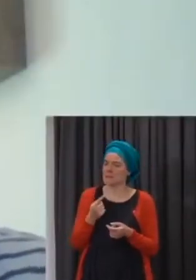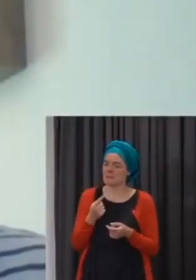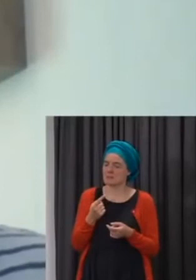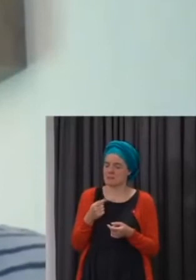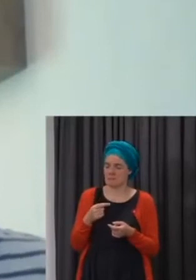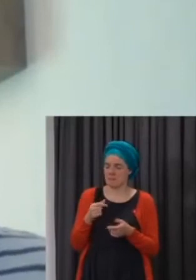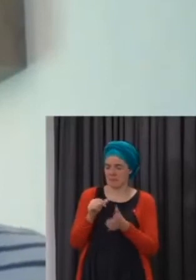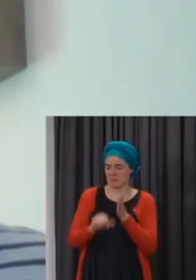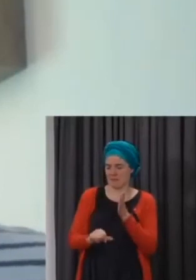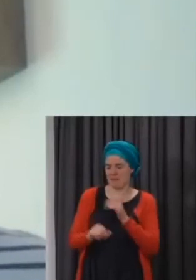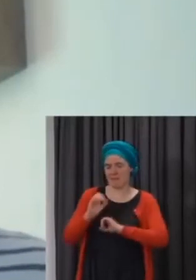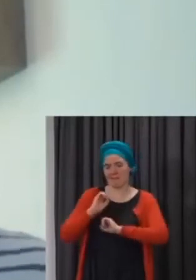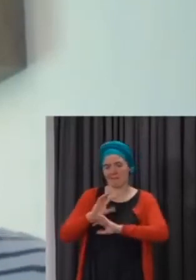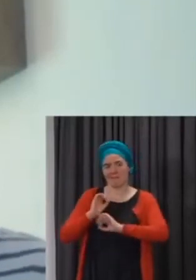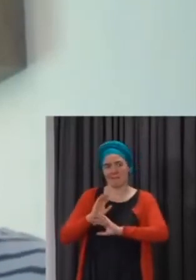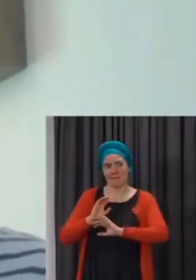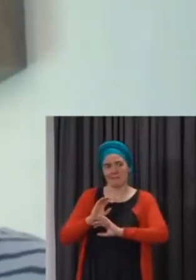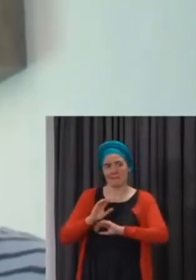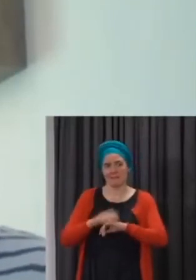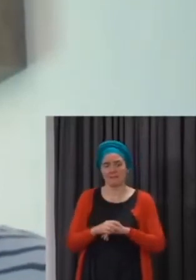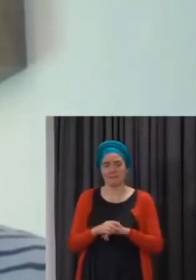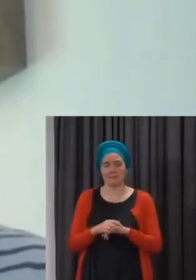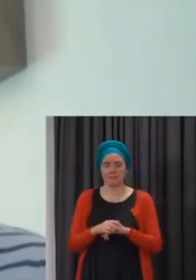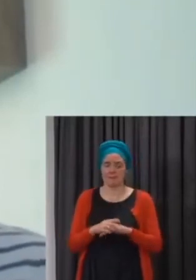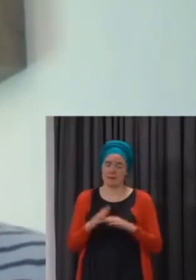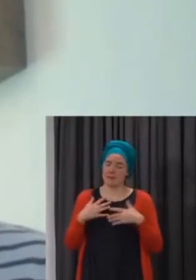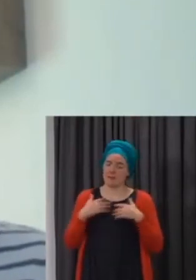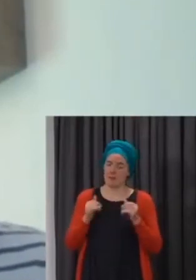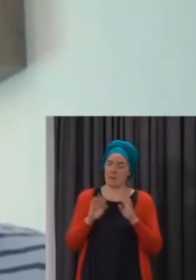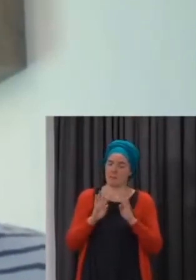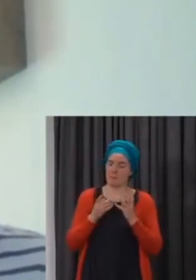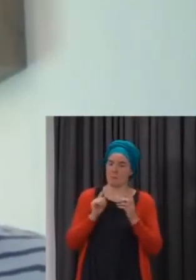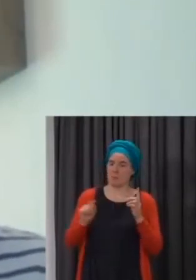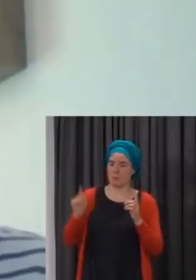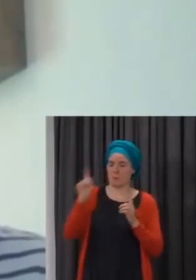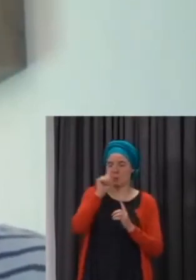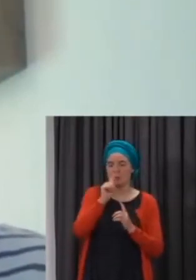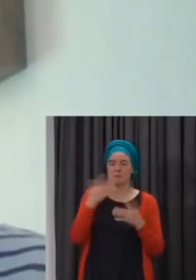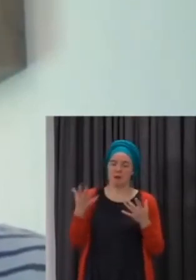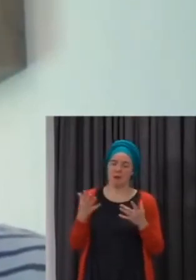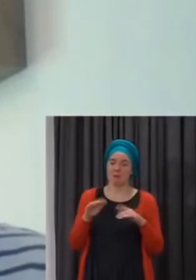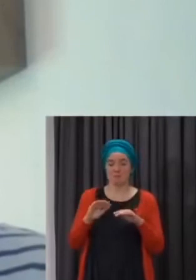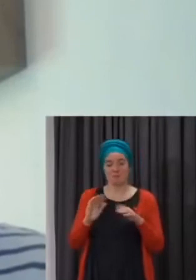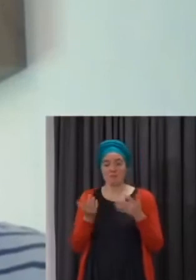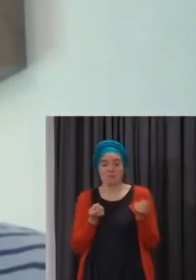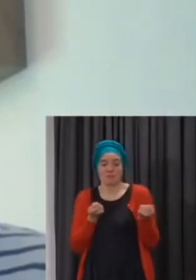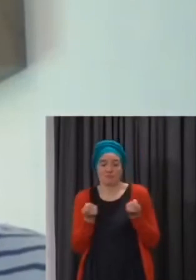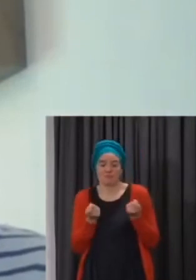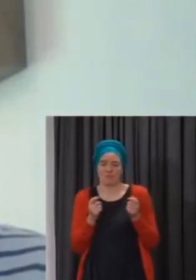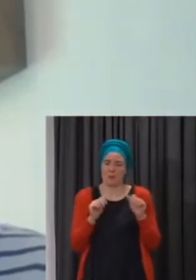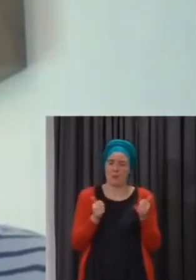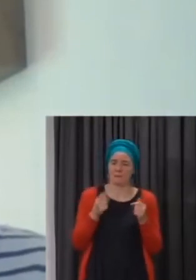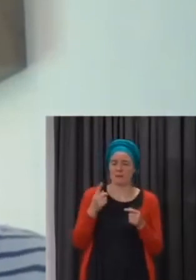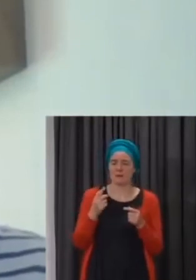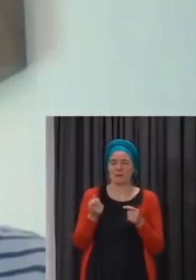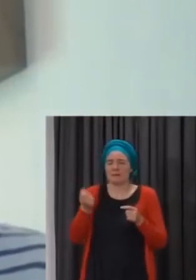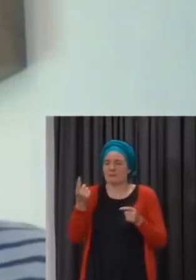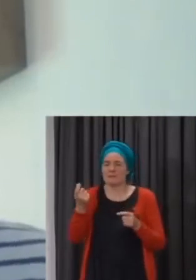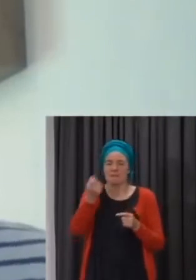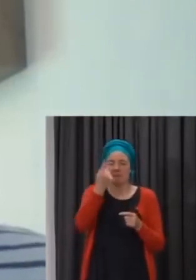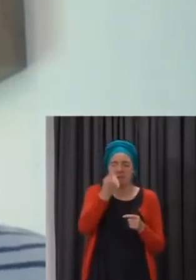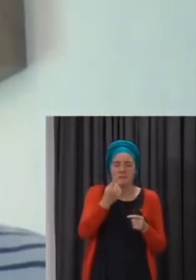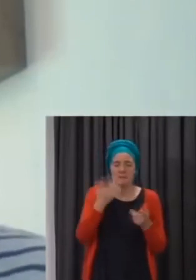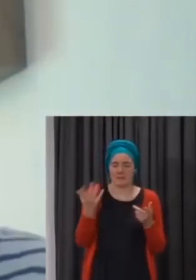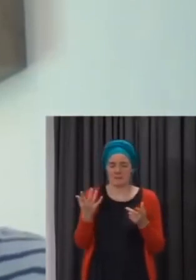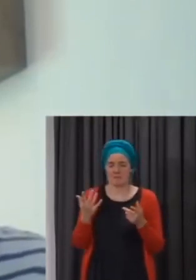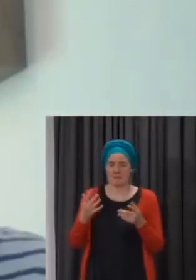press conference that health boards are operating at level 1 status, apart from a couple of exceptions. What are those exceptions? What level